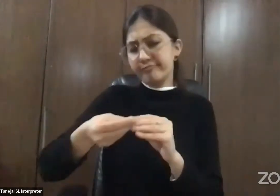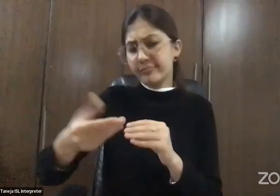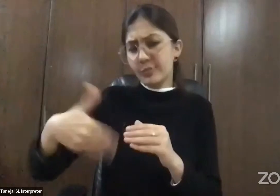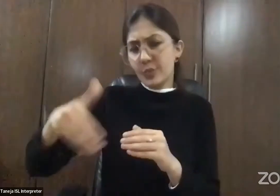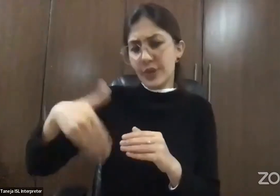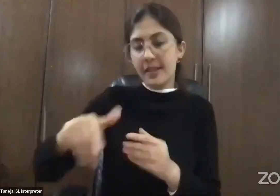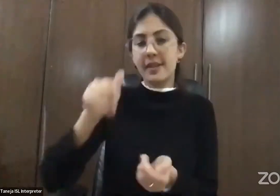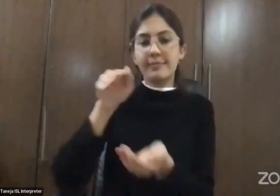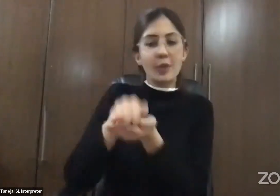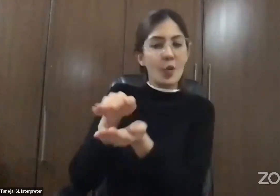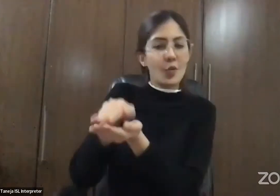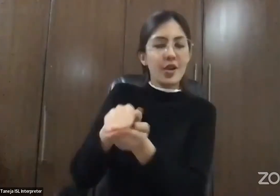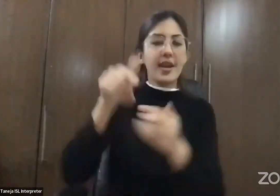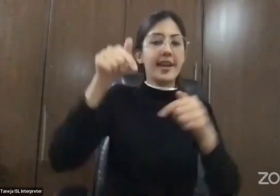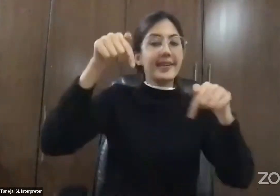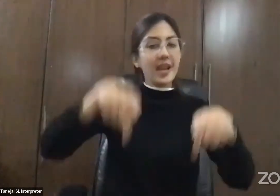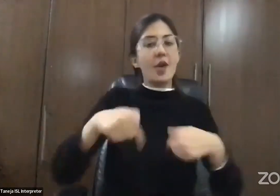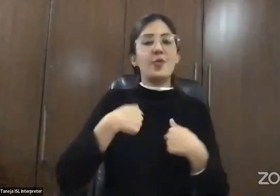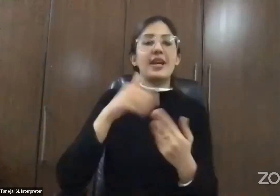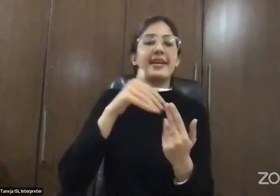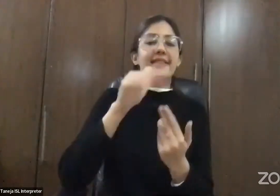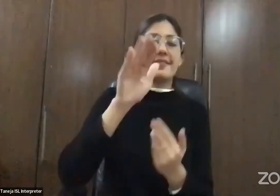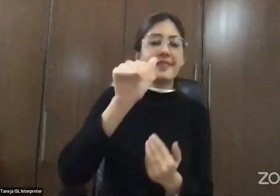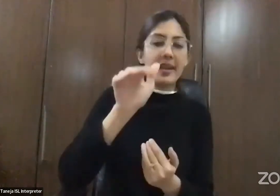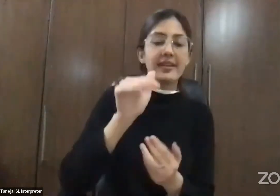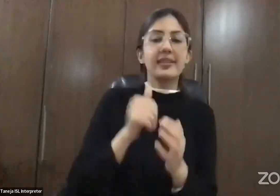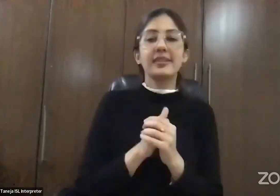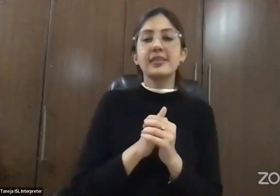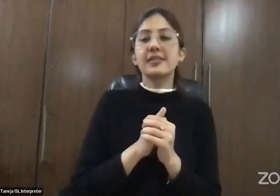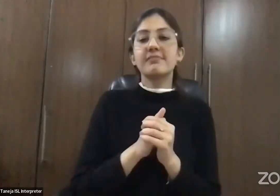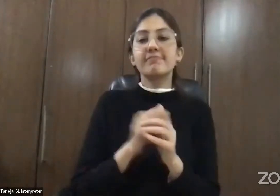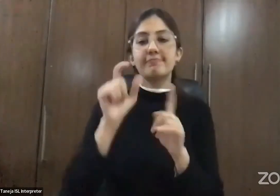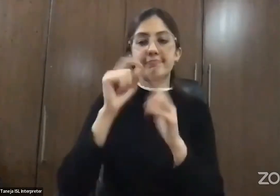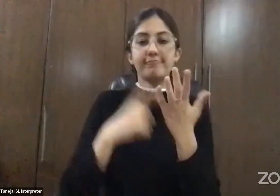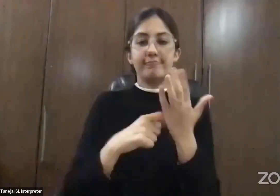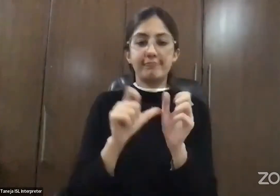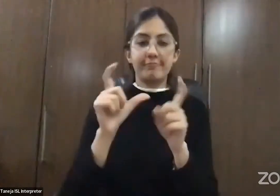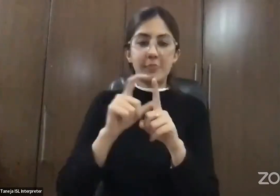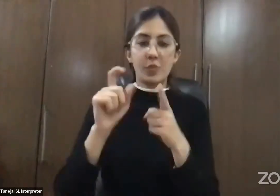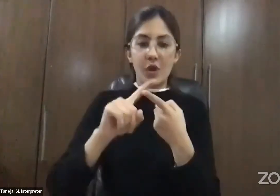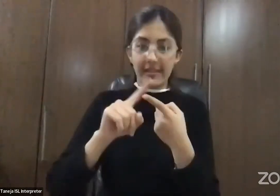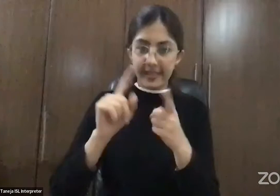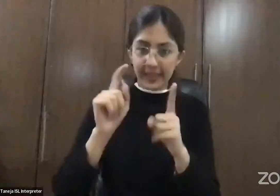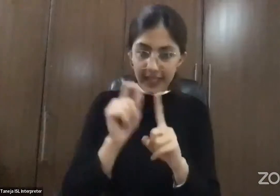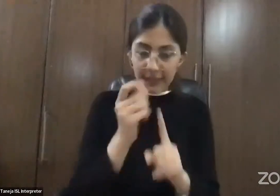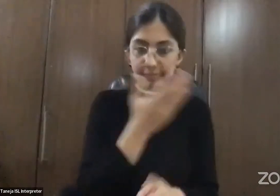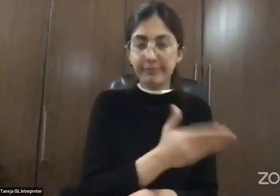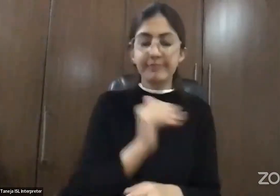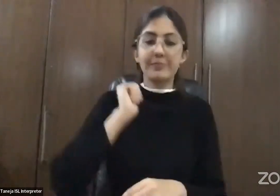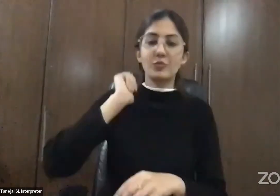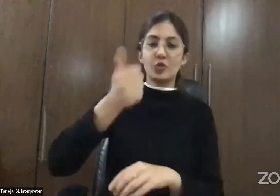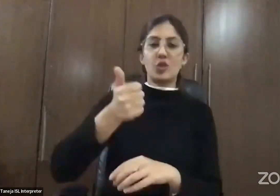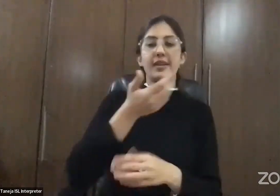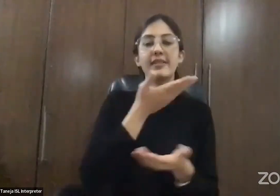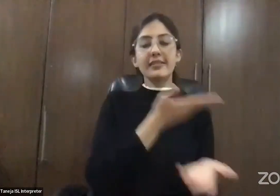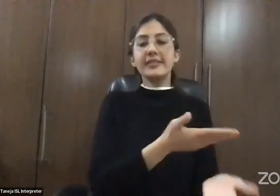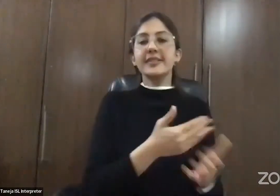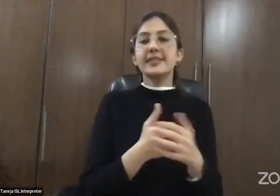But for now, I'd like to invite Mr. Pradeep Gupta, jury chair,